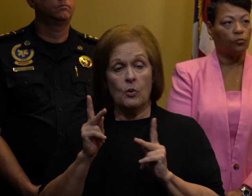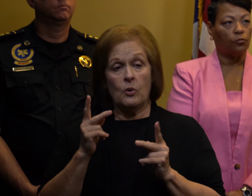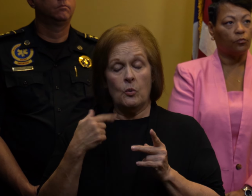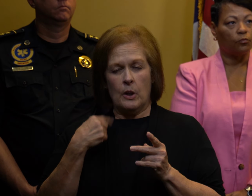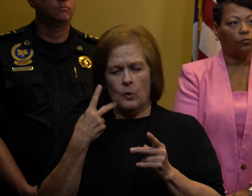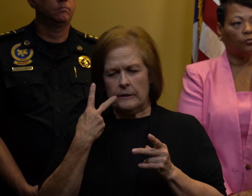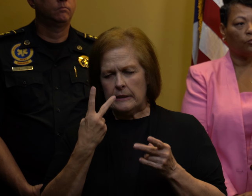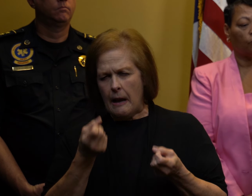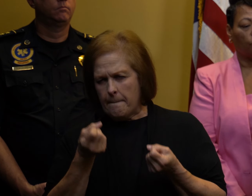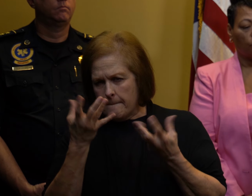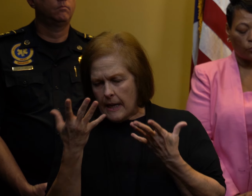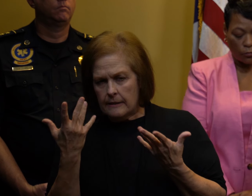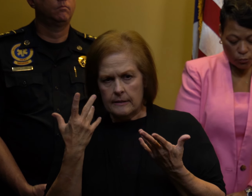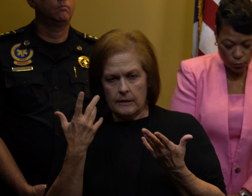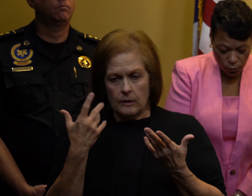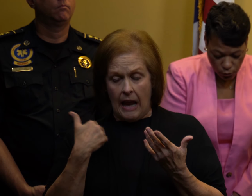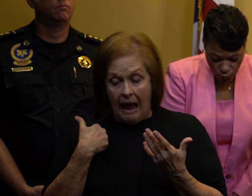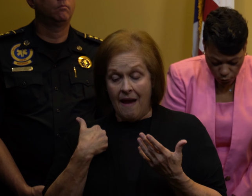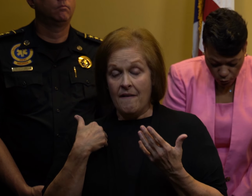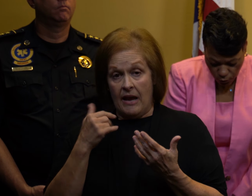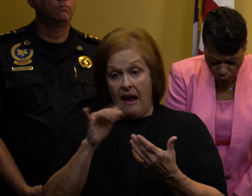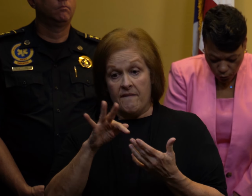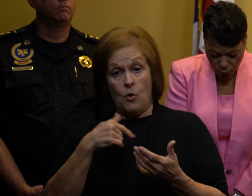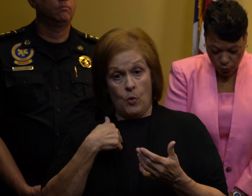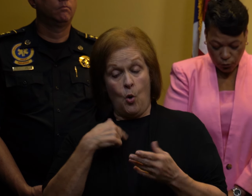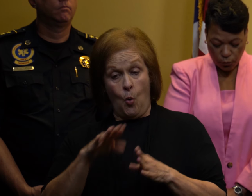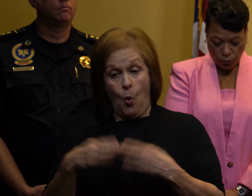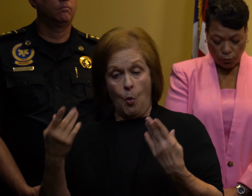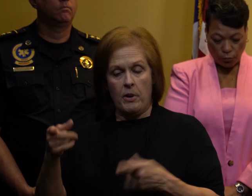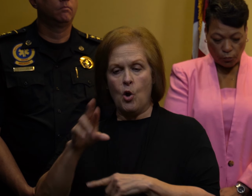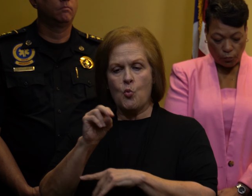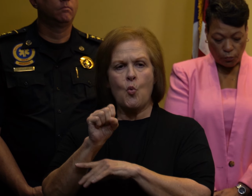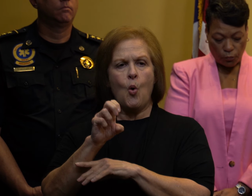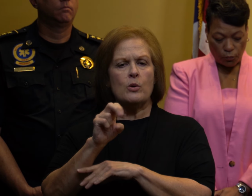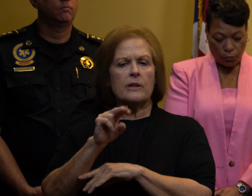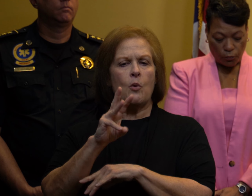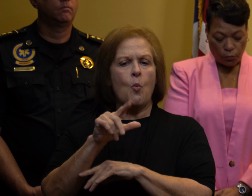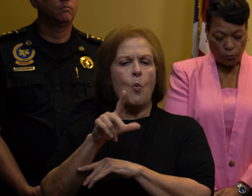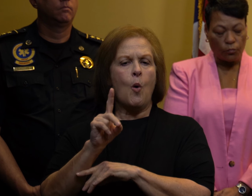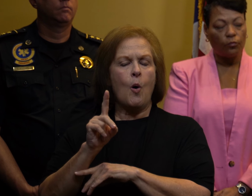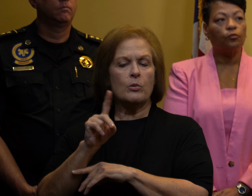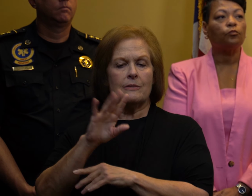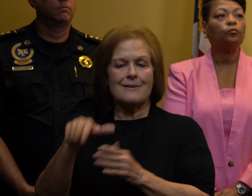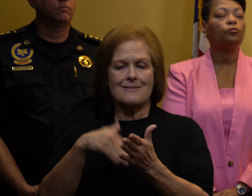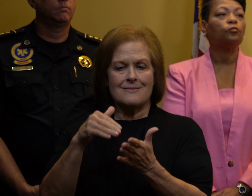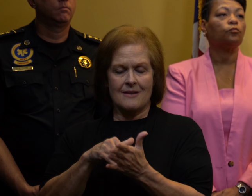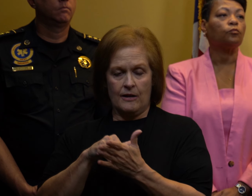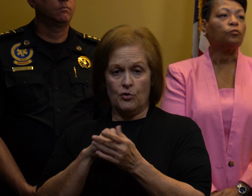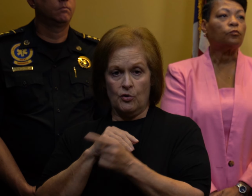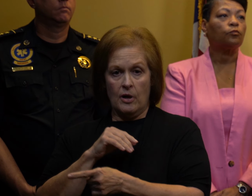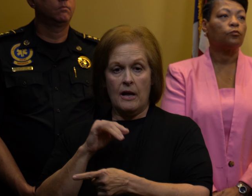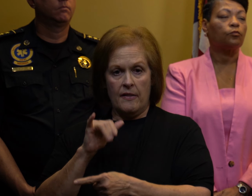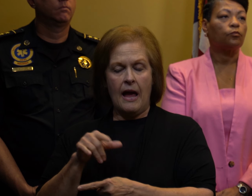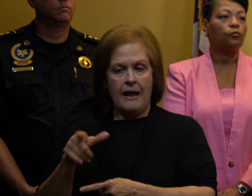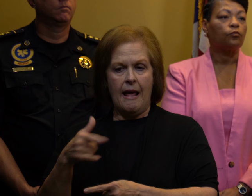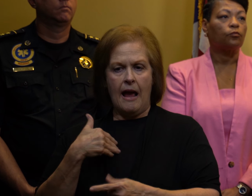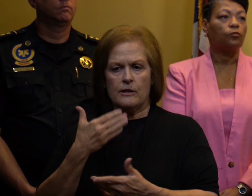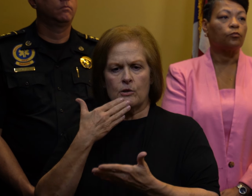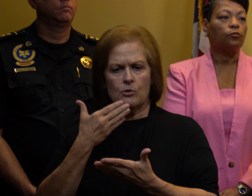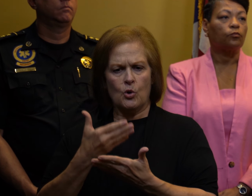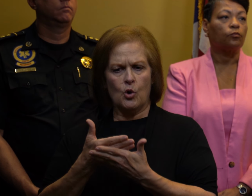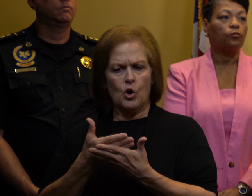got a site identified. If we do open, it will be Rosenwald Rec Center in Central City, which has a good geography